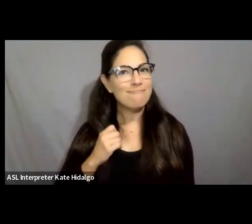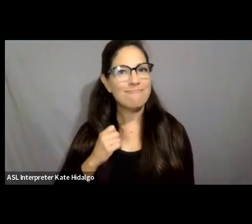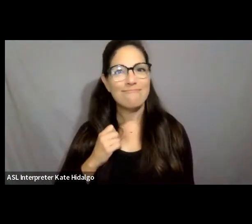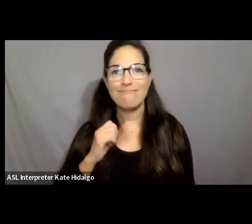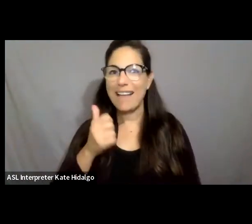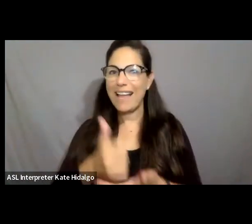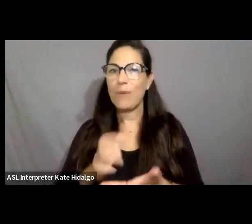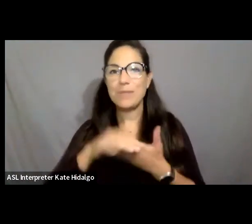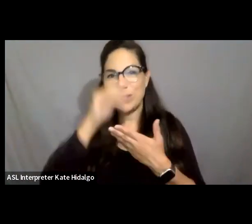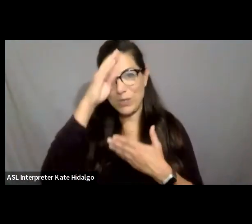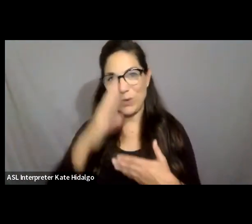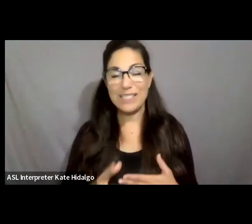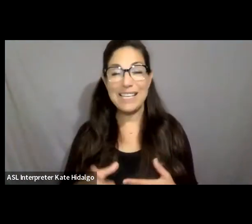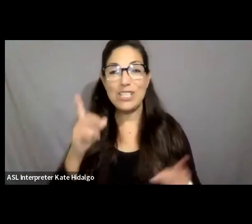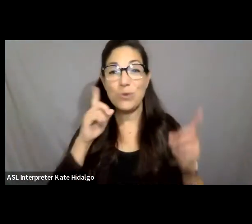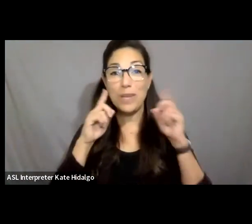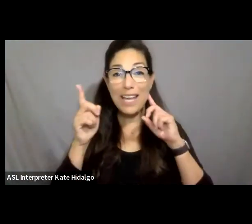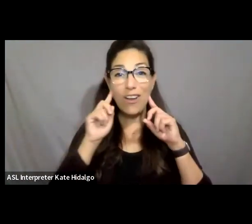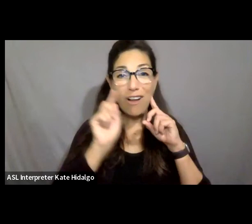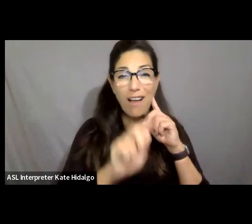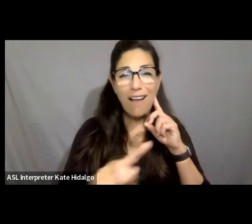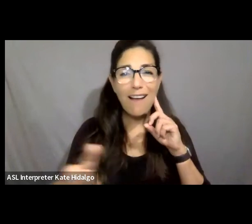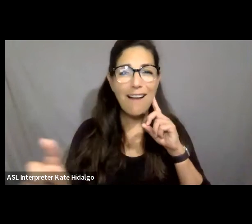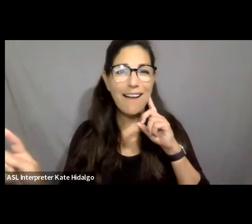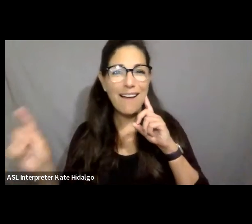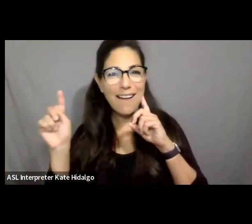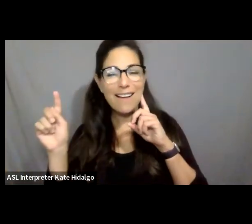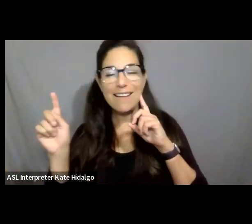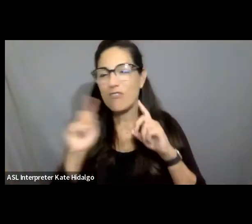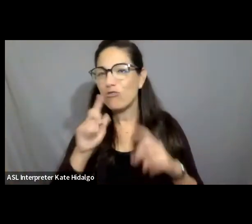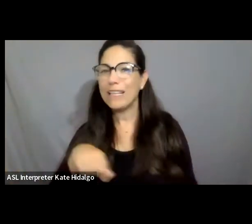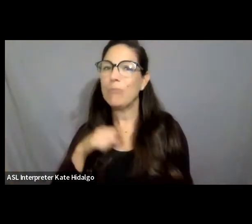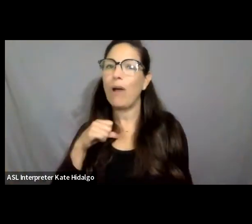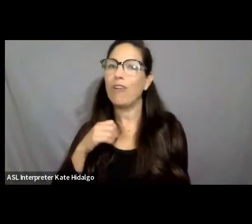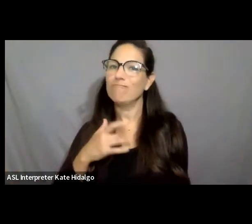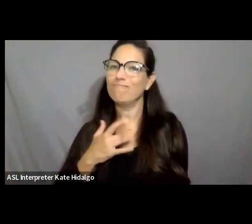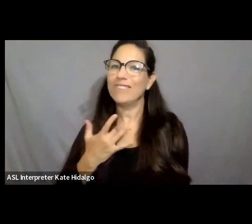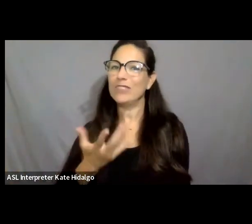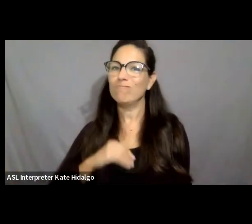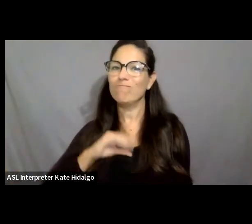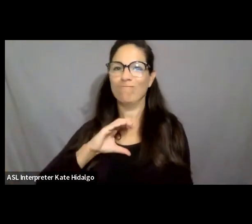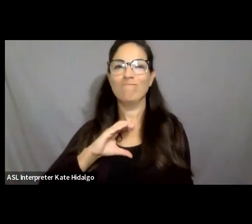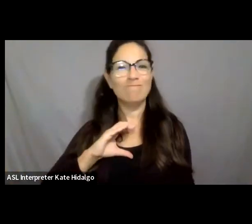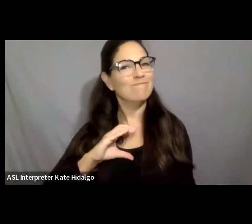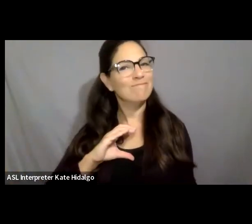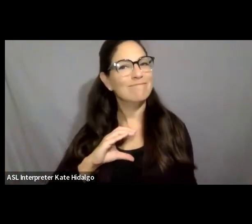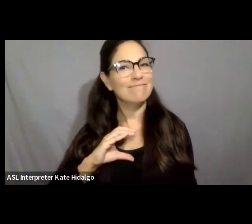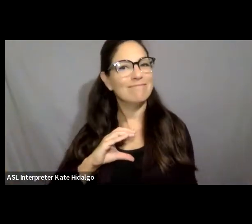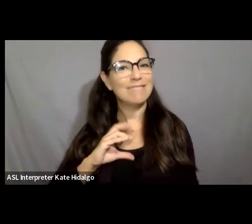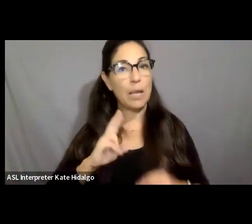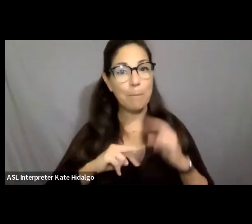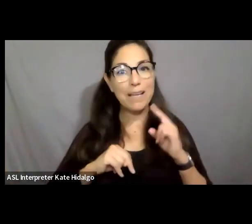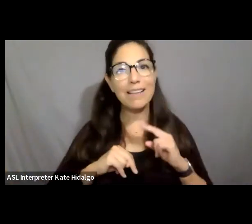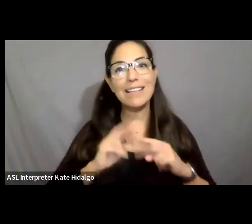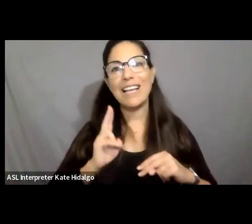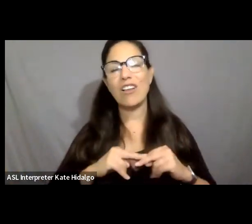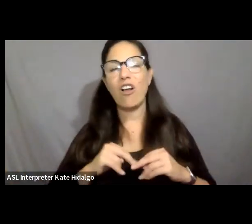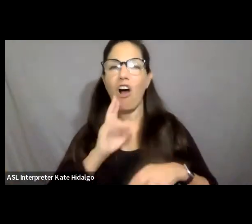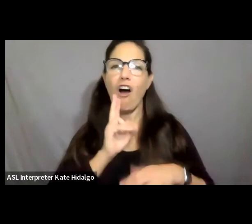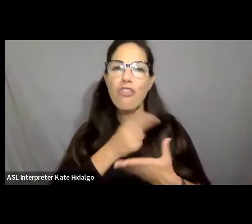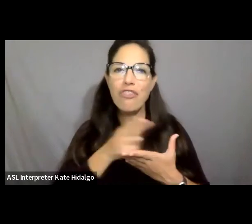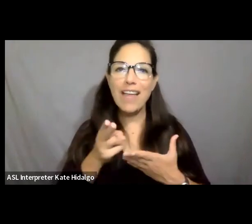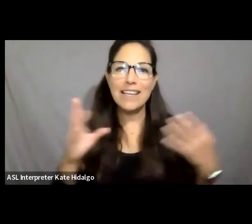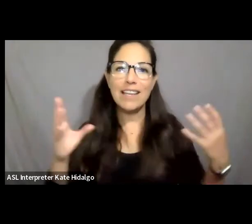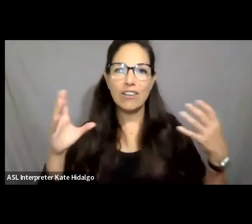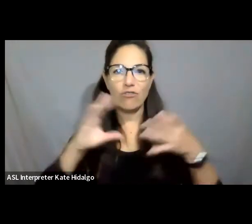students. And just to hear you, I'm just so proud of it. Just the things that you said, like building authentic relationships, the